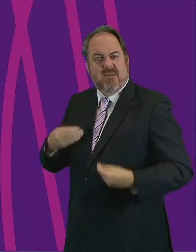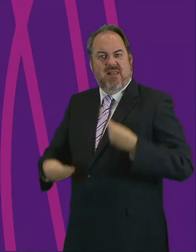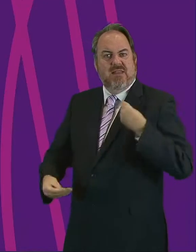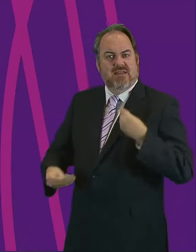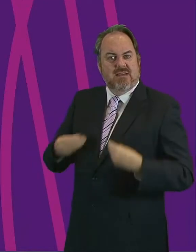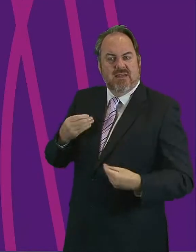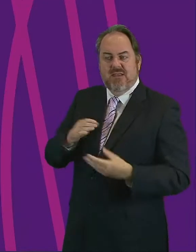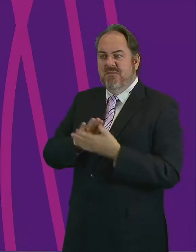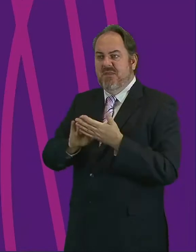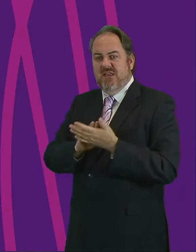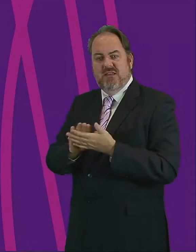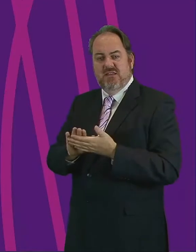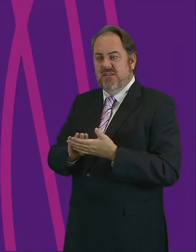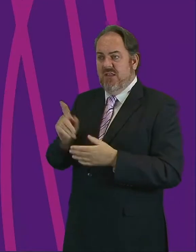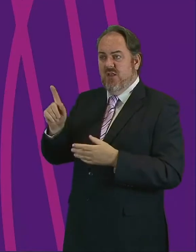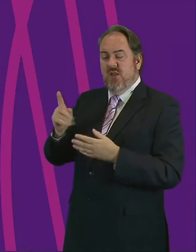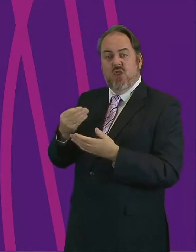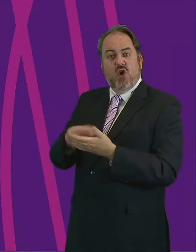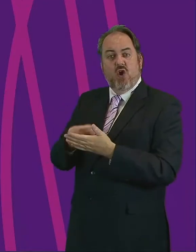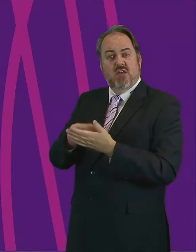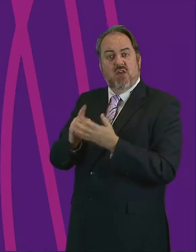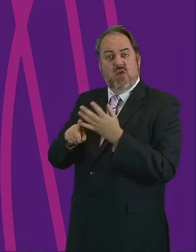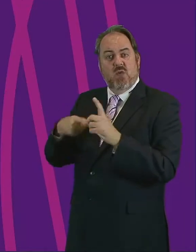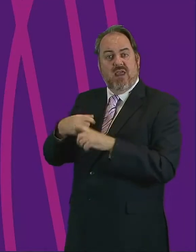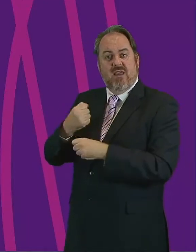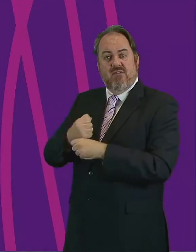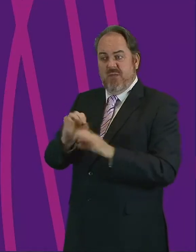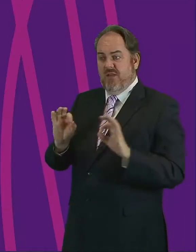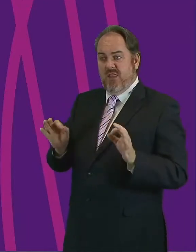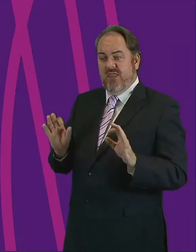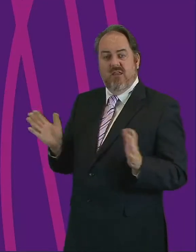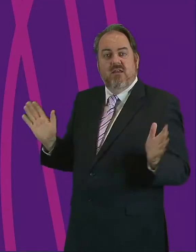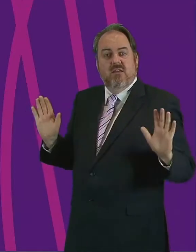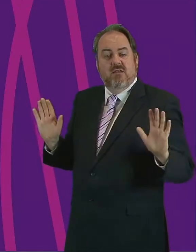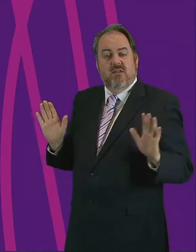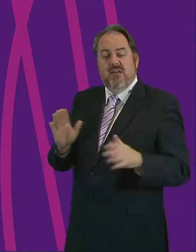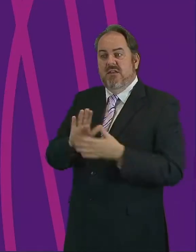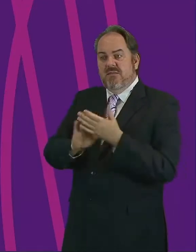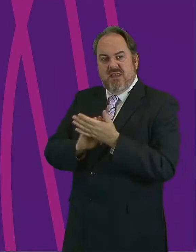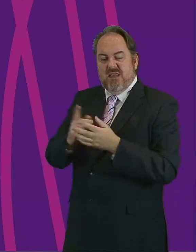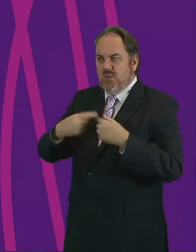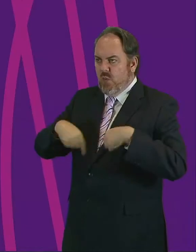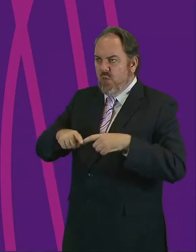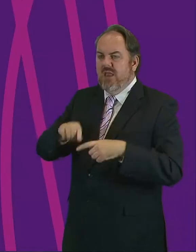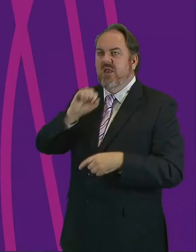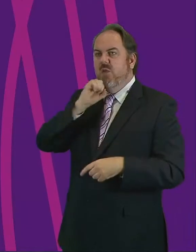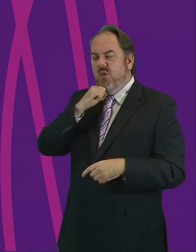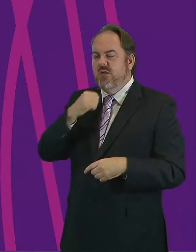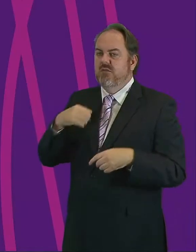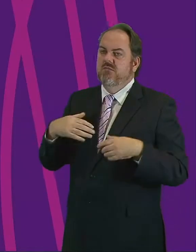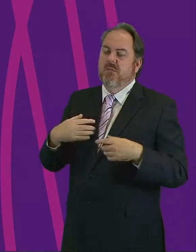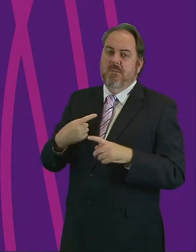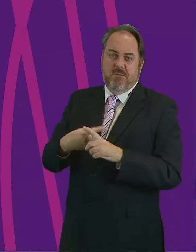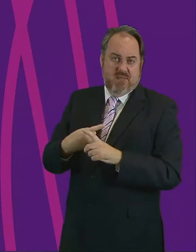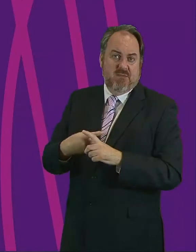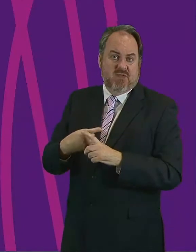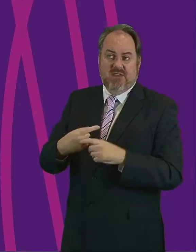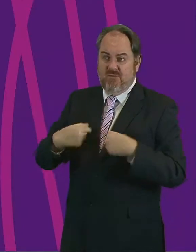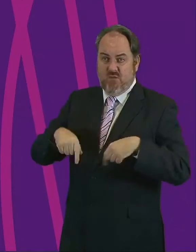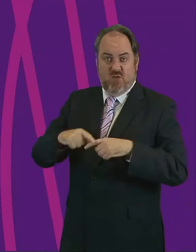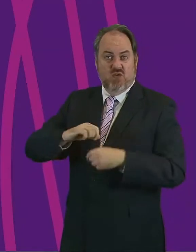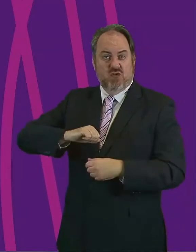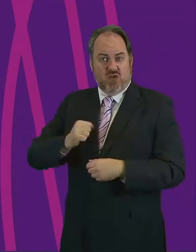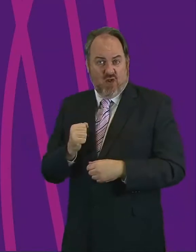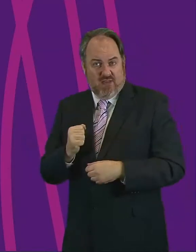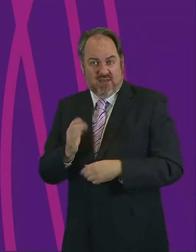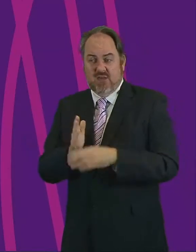This does not cost the UK government anything, but it would make an enormous difference to Wales, Northern Ireland and Scotland.